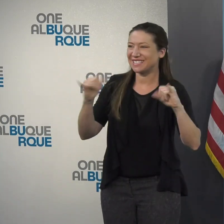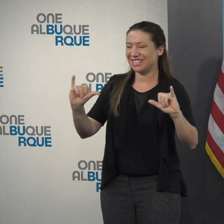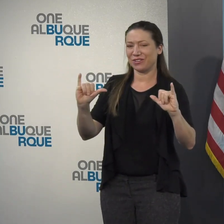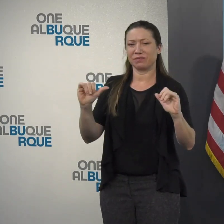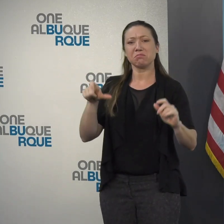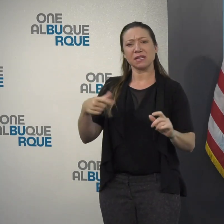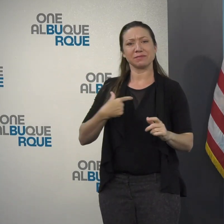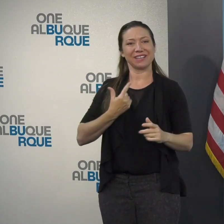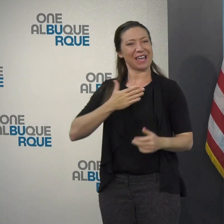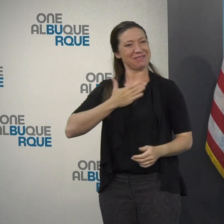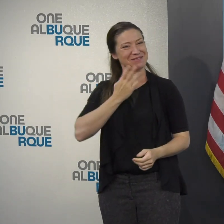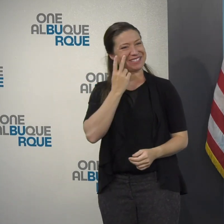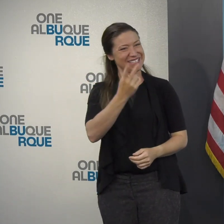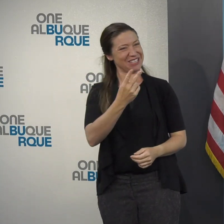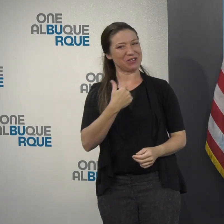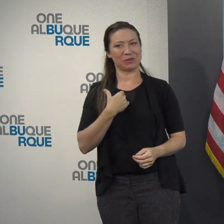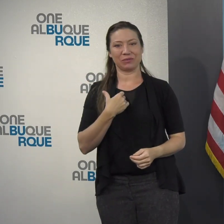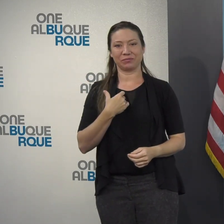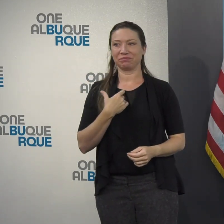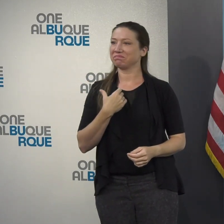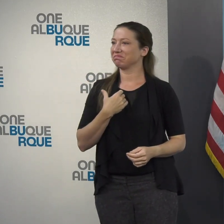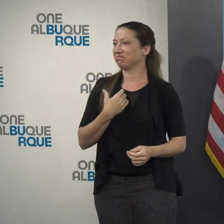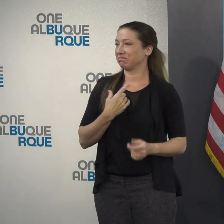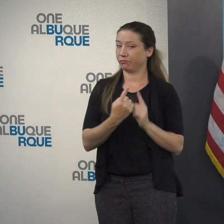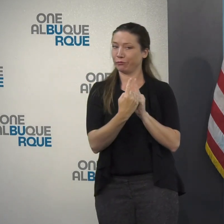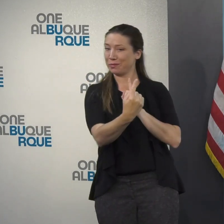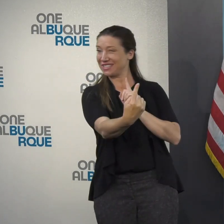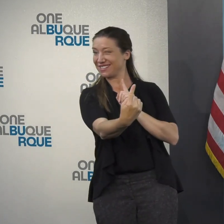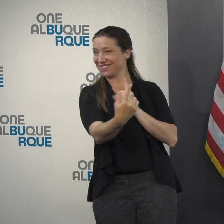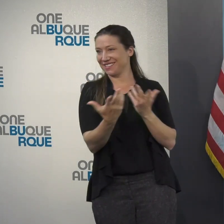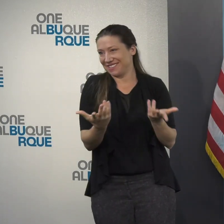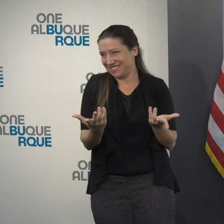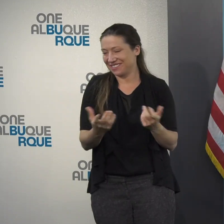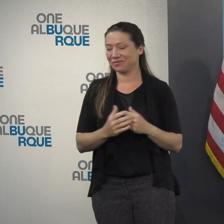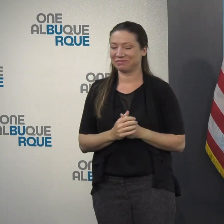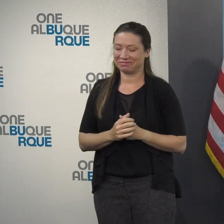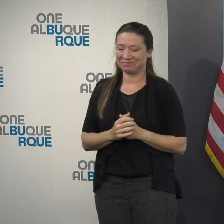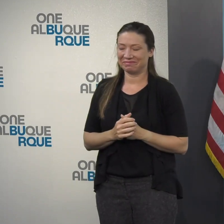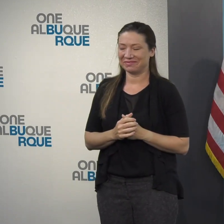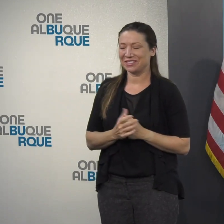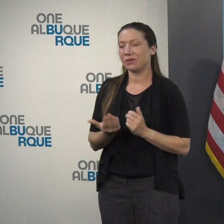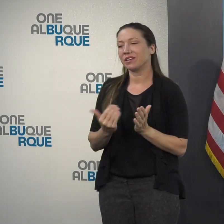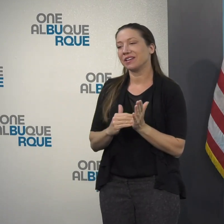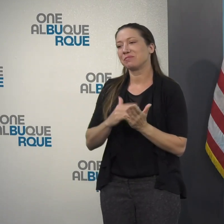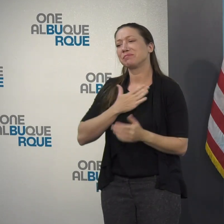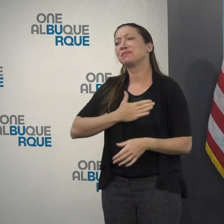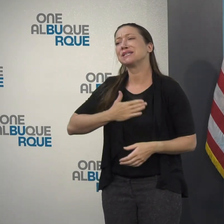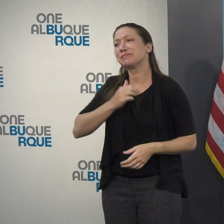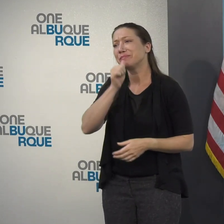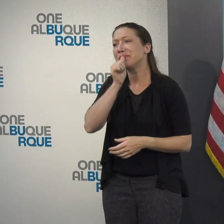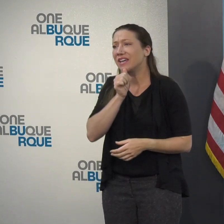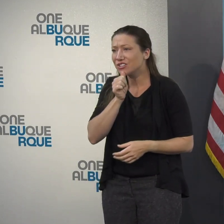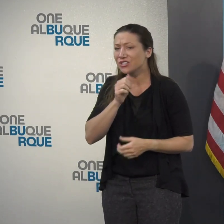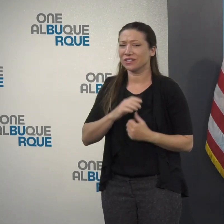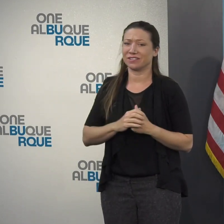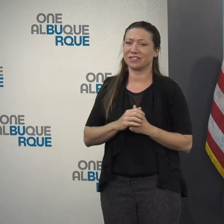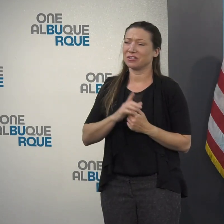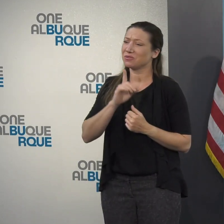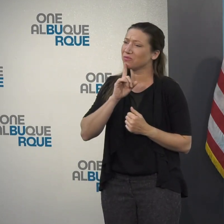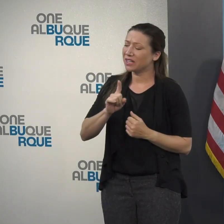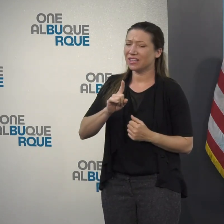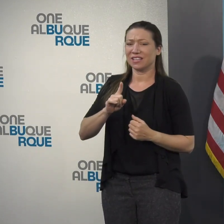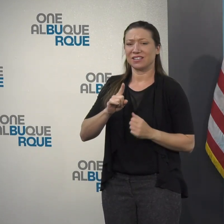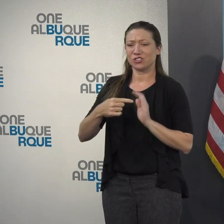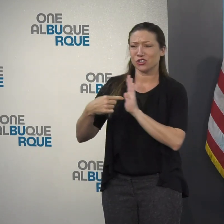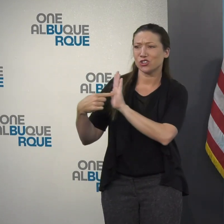it's 6 or greater feet apart. So with that, we just again ask for your patience and your true Albuquerque, one